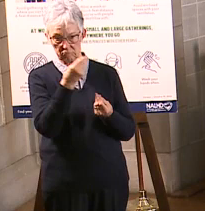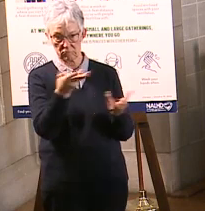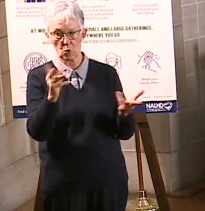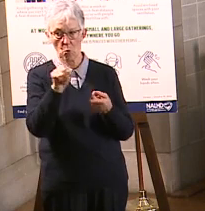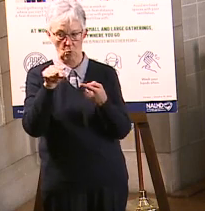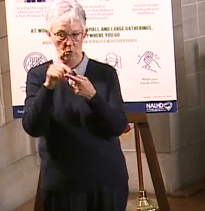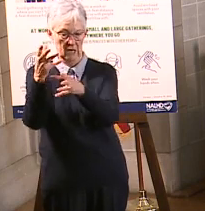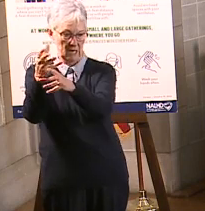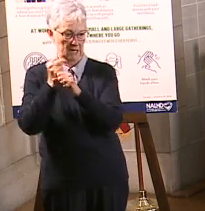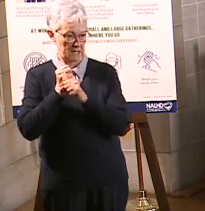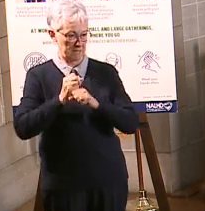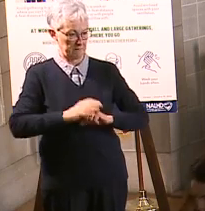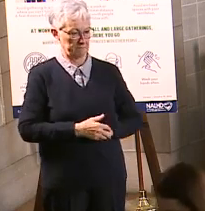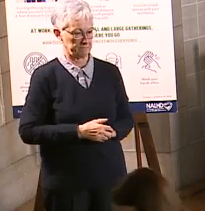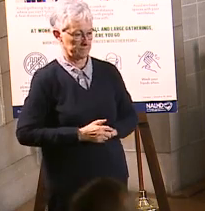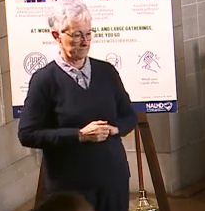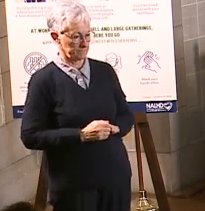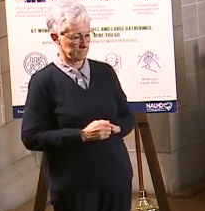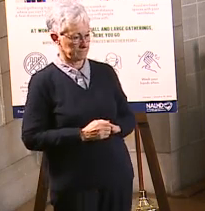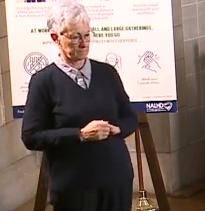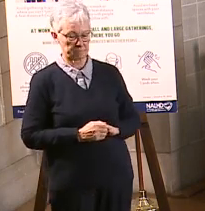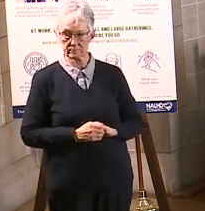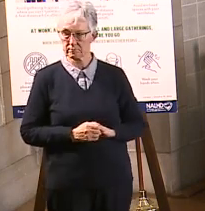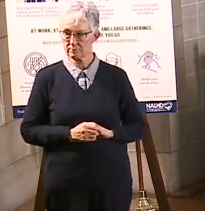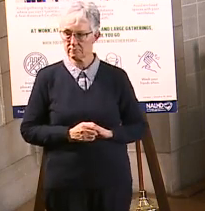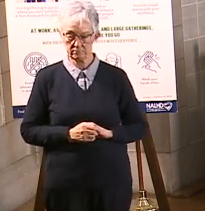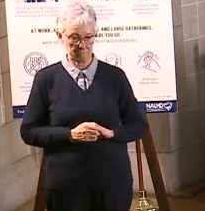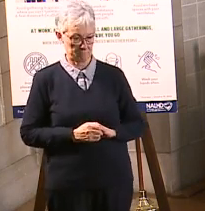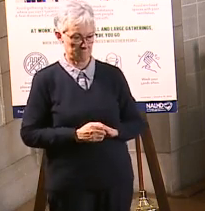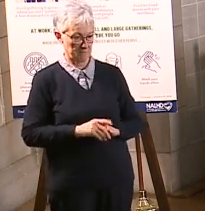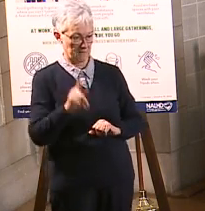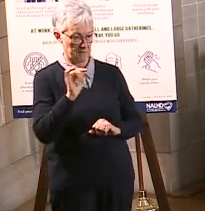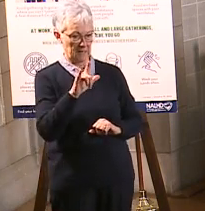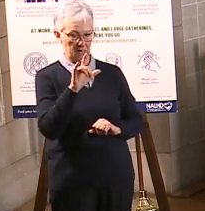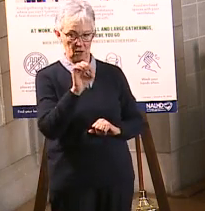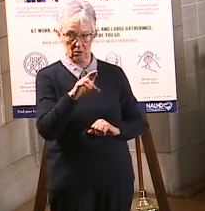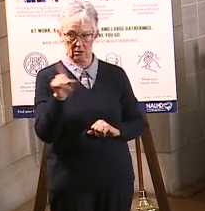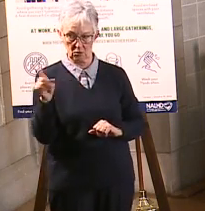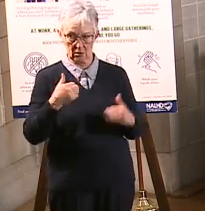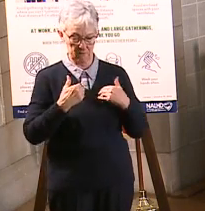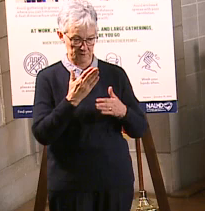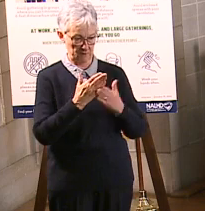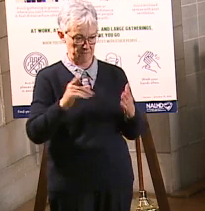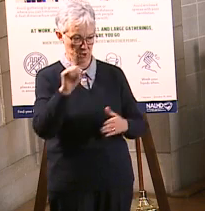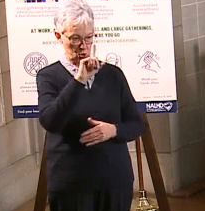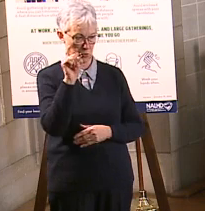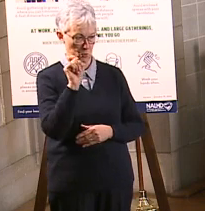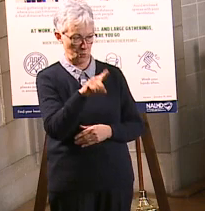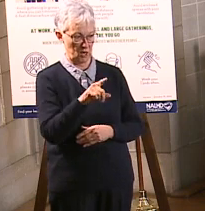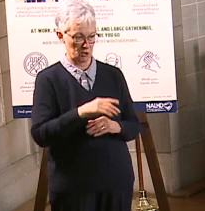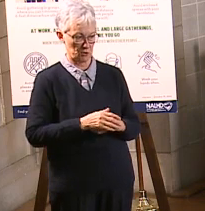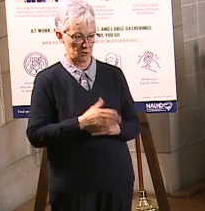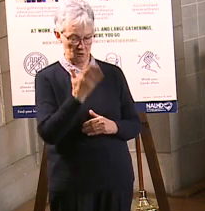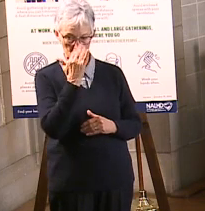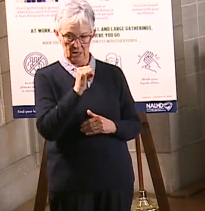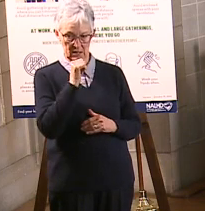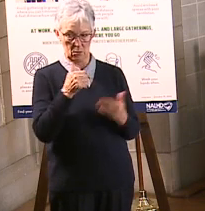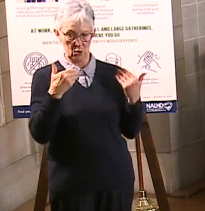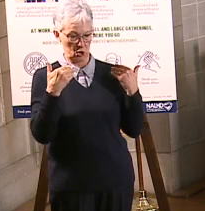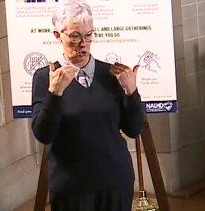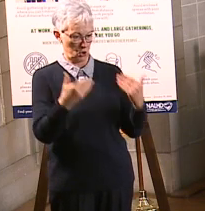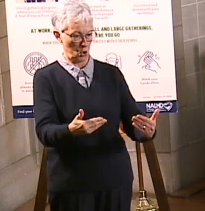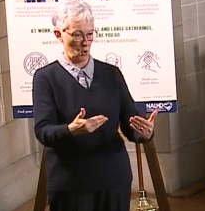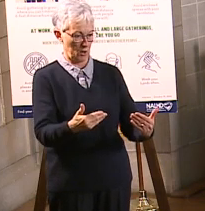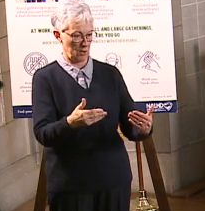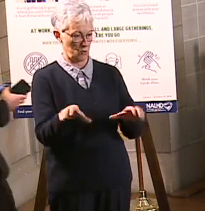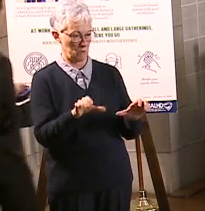All right, with that, Taylor, I think you've got some questions that were submitted ahead of time, so why don't we get into questions and